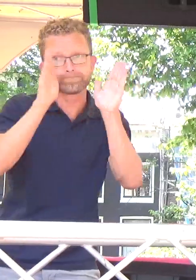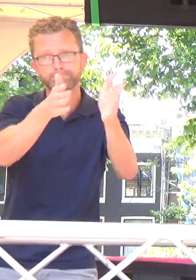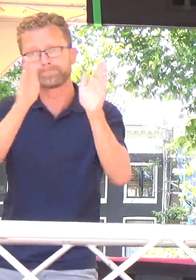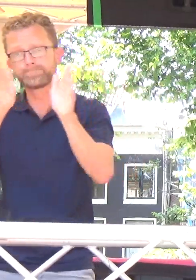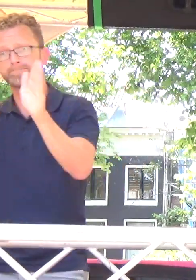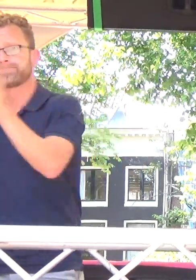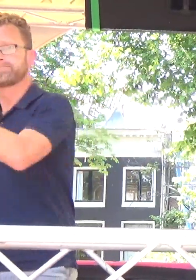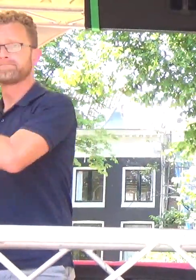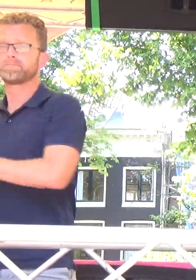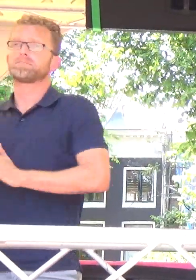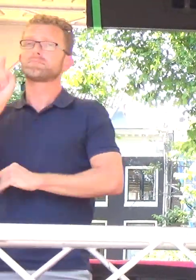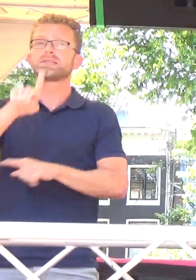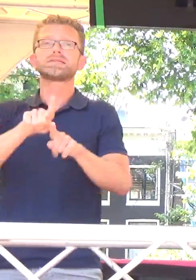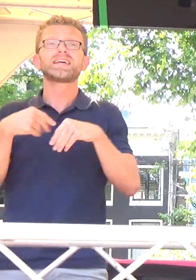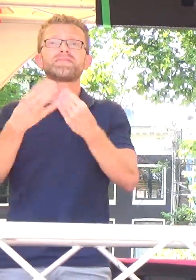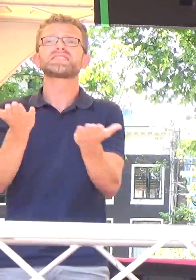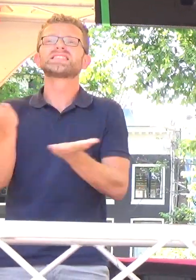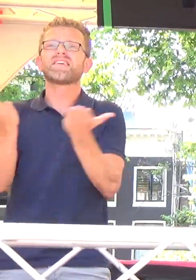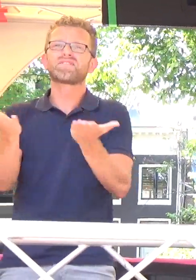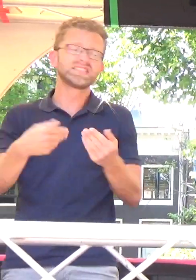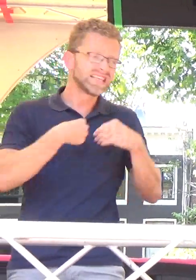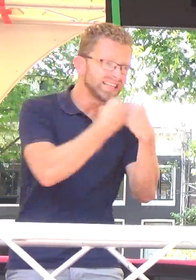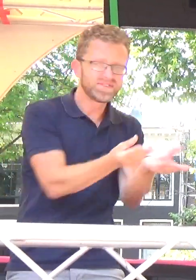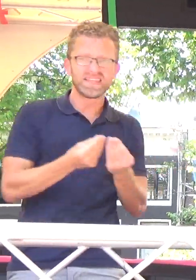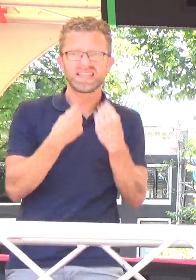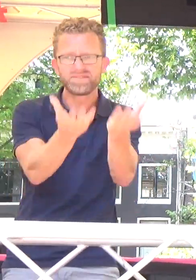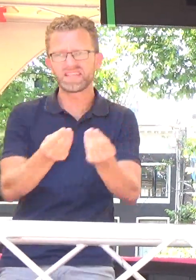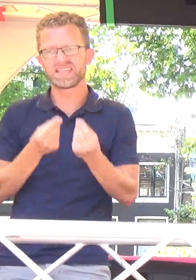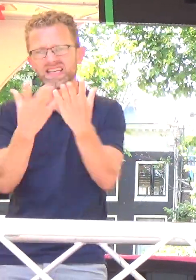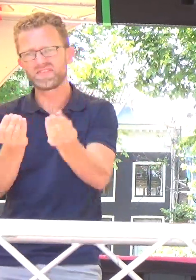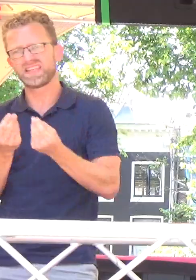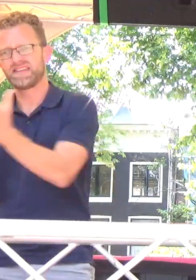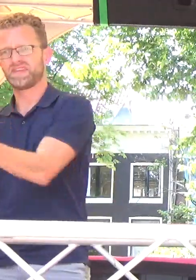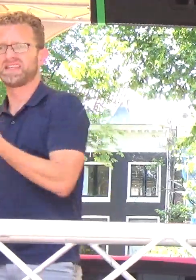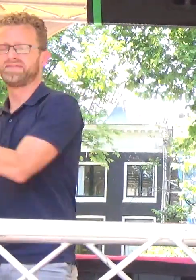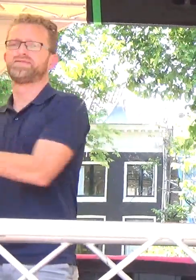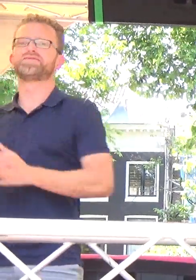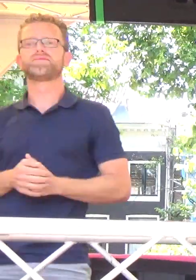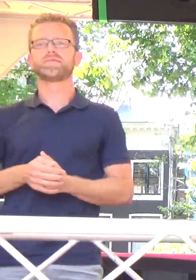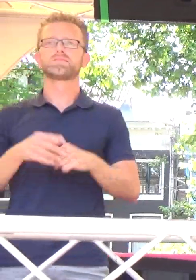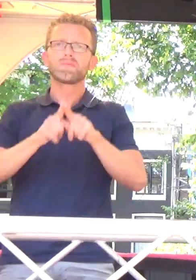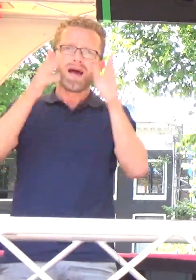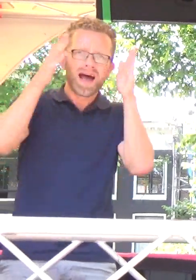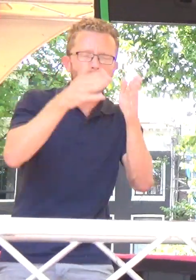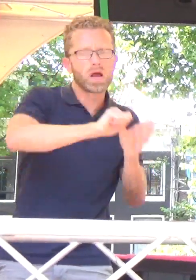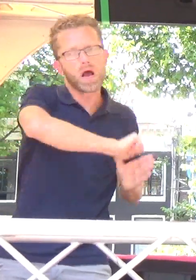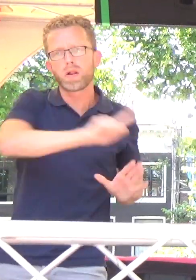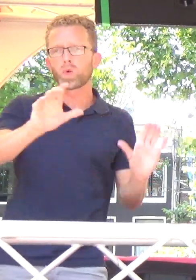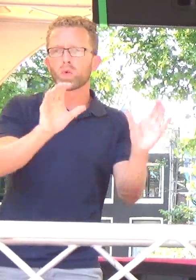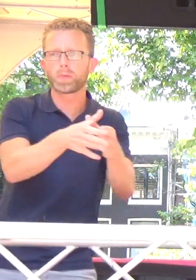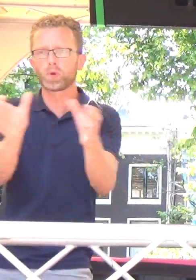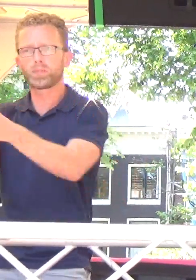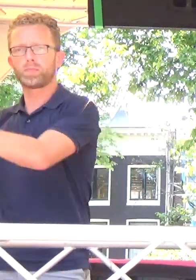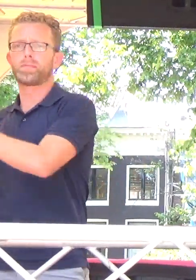them. We need to give them the prevention that they need. We need to mobilize the political will and funding that's